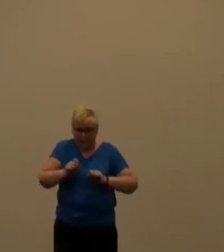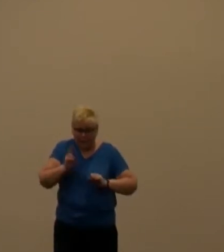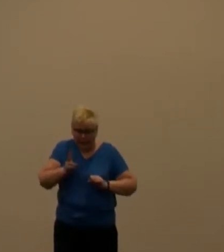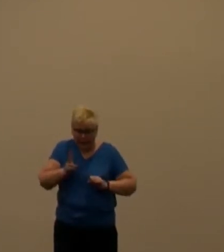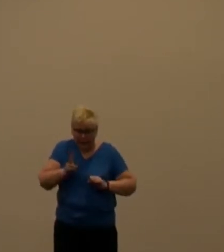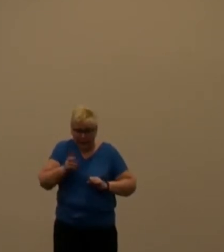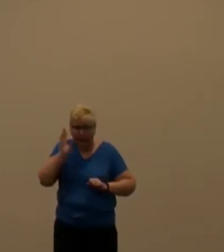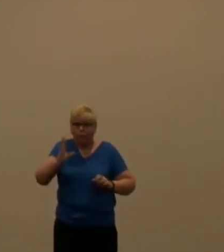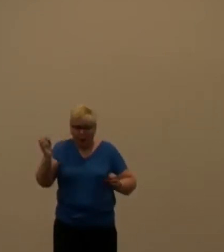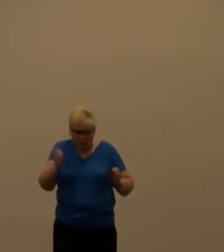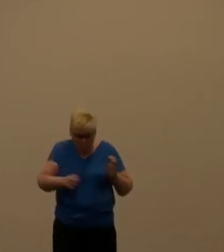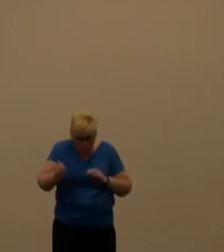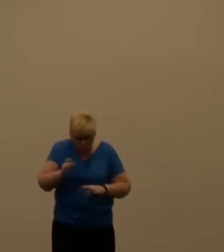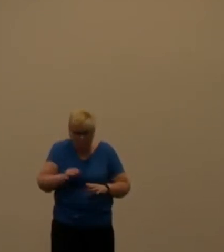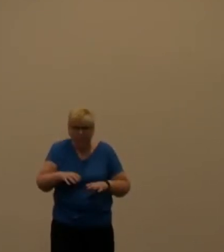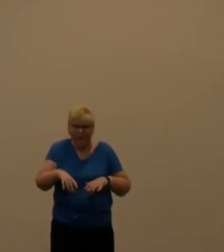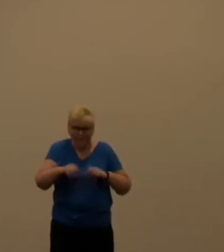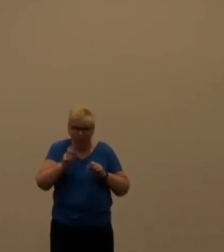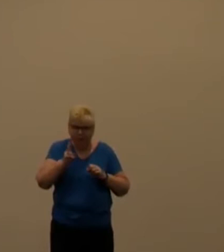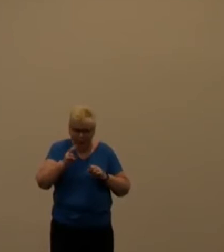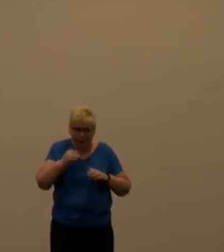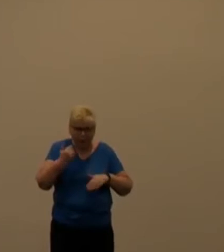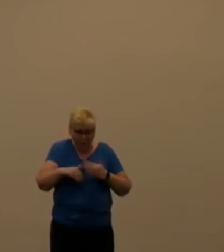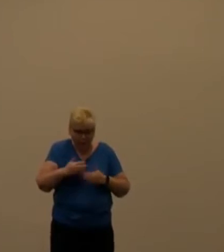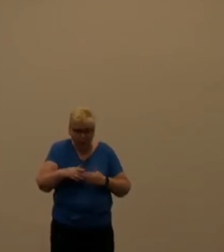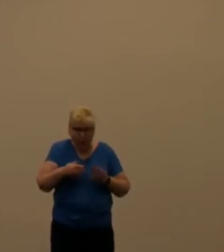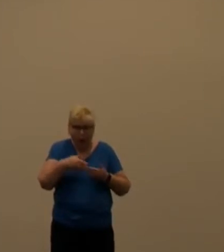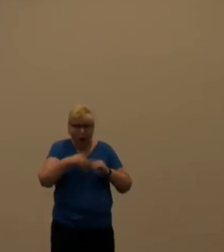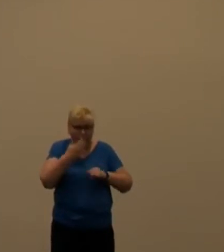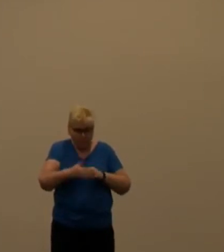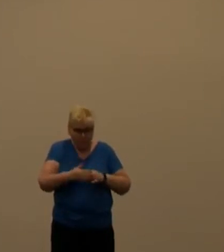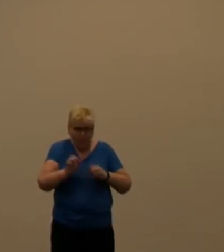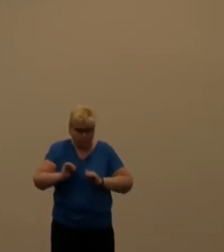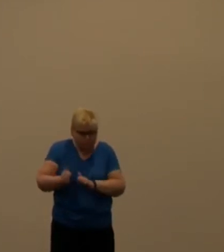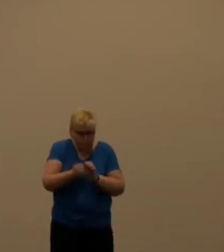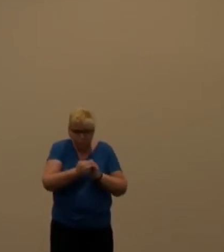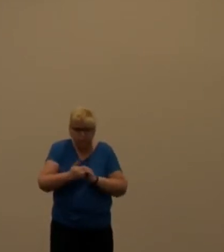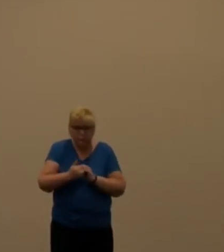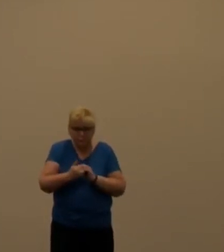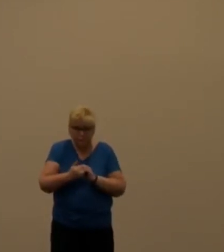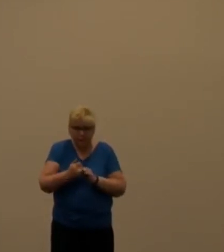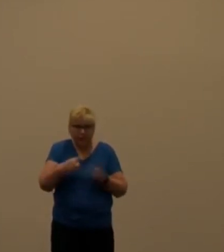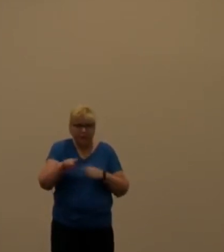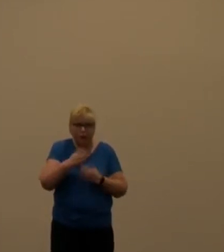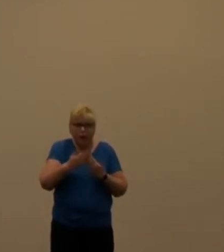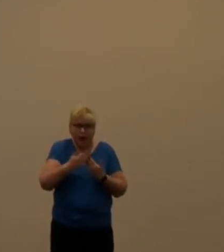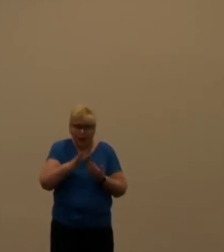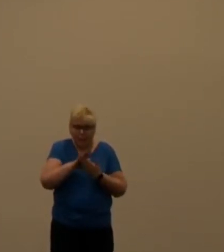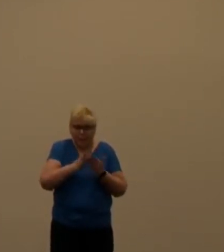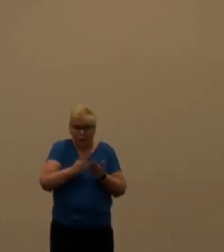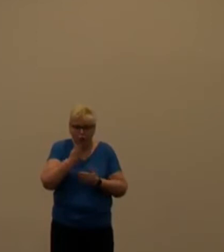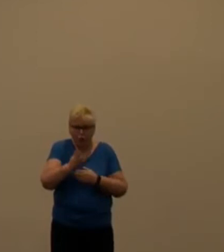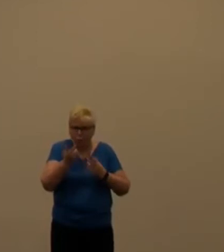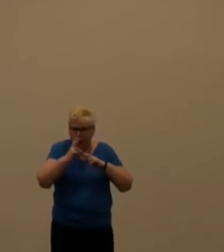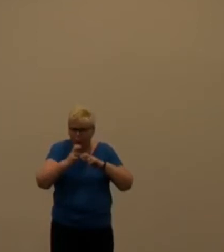the brainstorming workshops, and then you get to the mapping part again, and then if you're happy, you go to the analysis part.